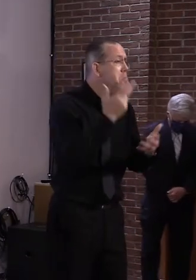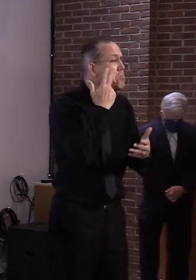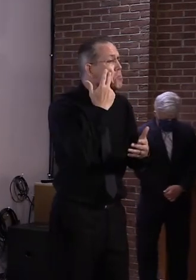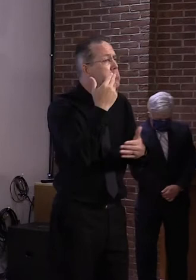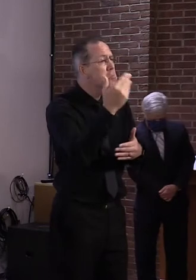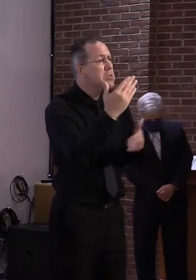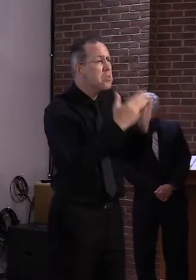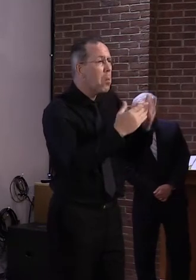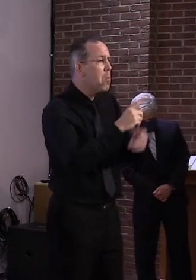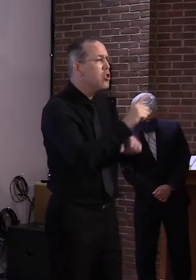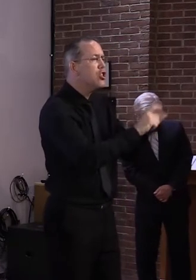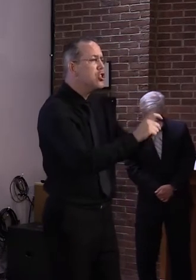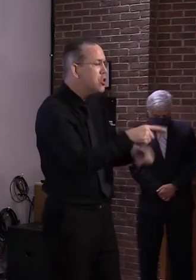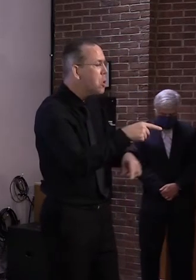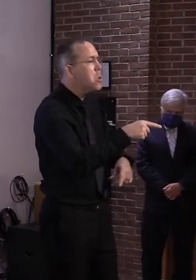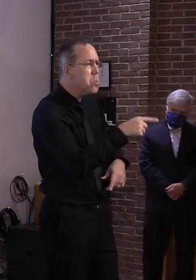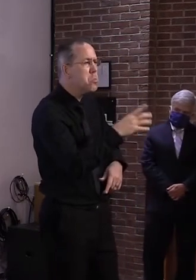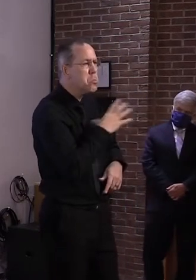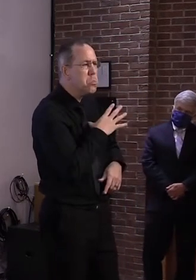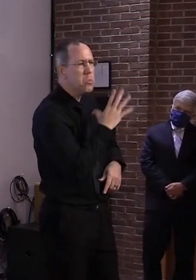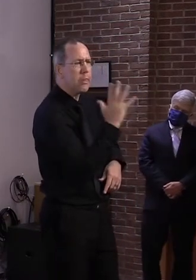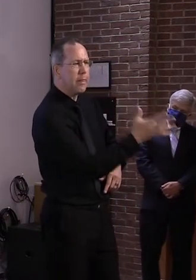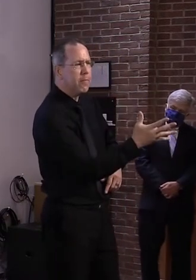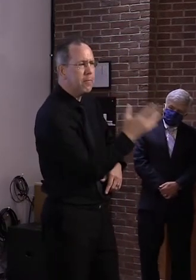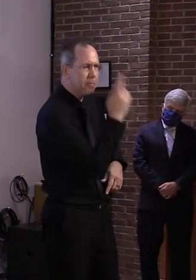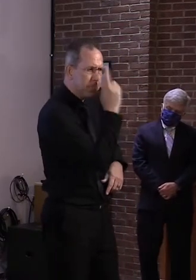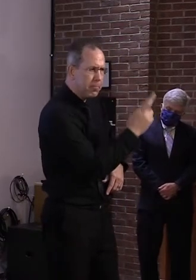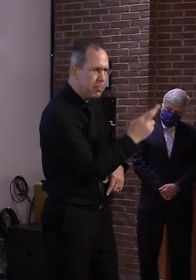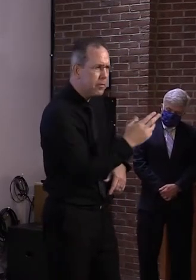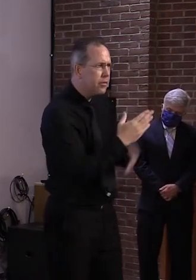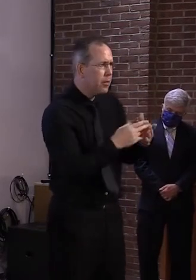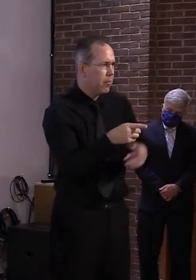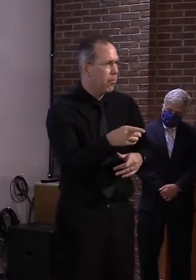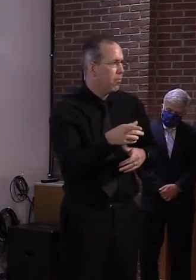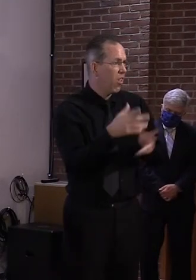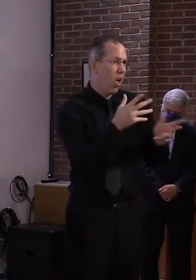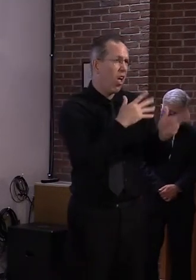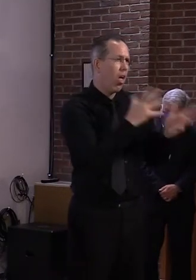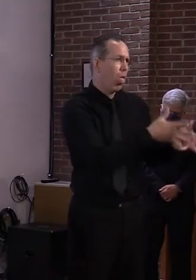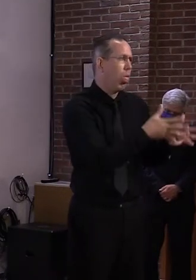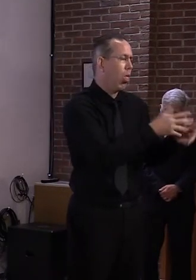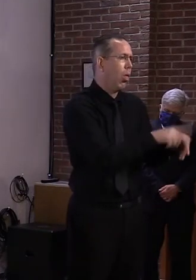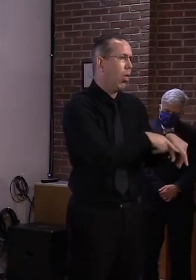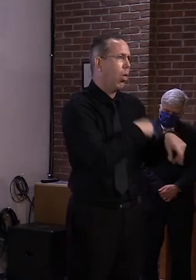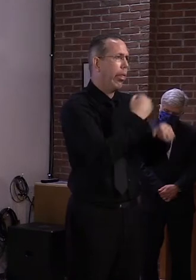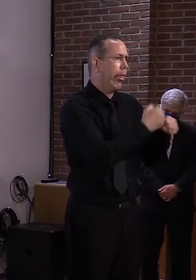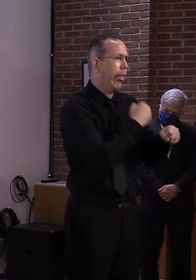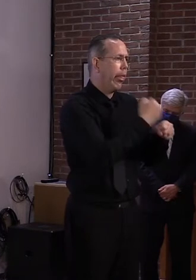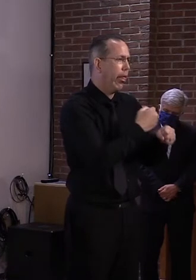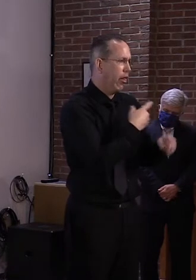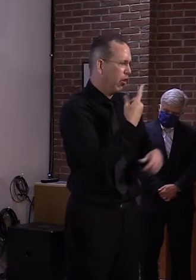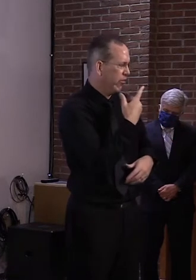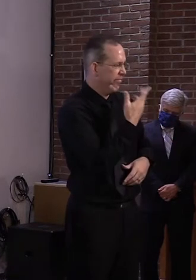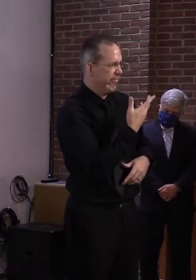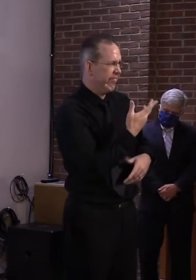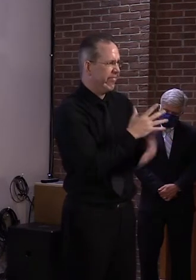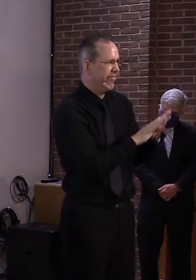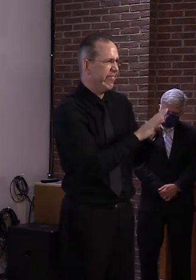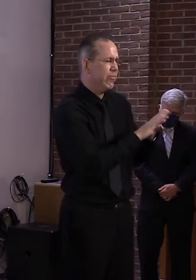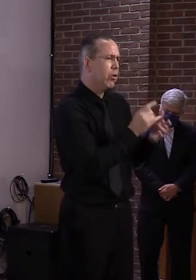well. We have a obligation, duty to do that. But again, let's just use some common sense. If